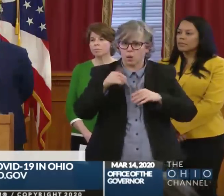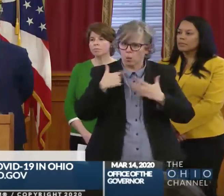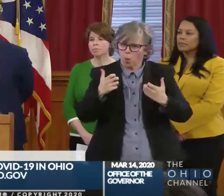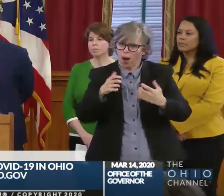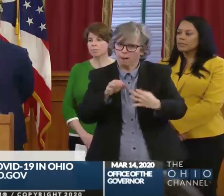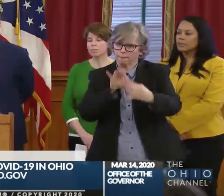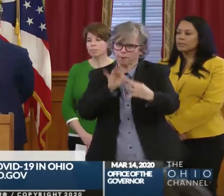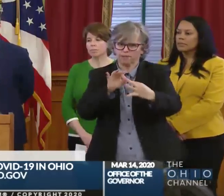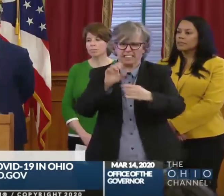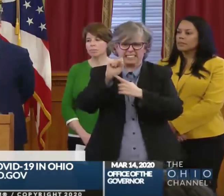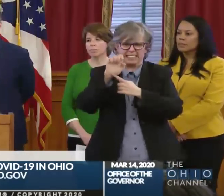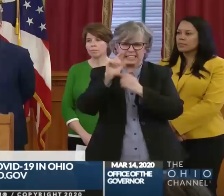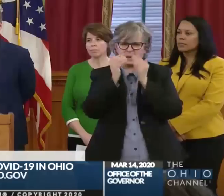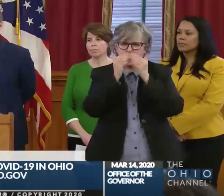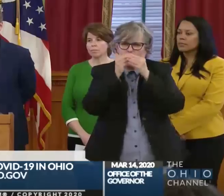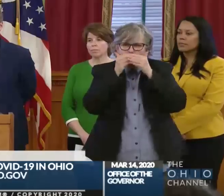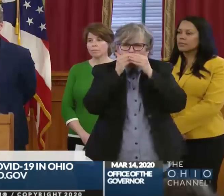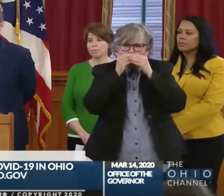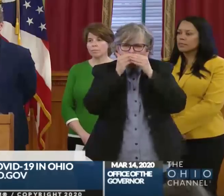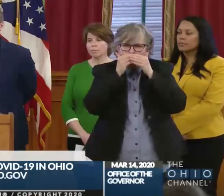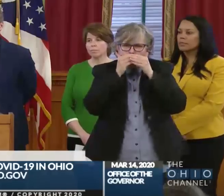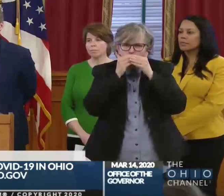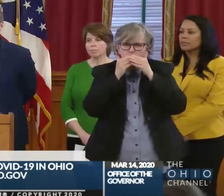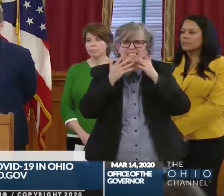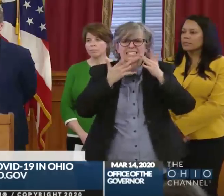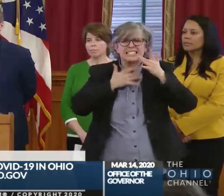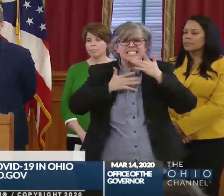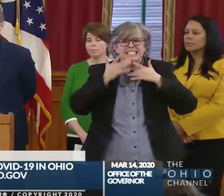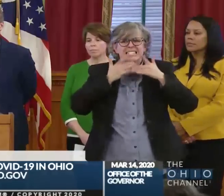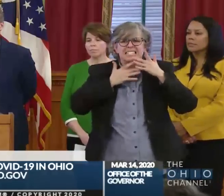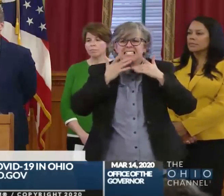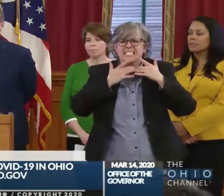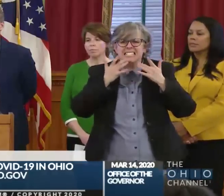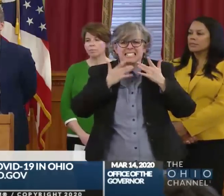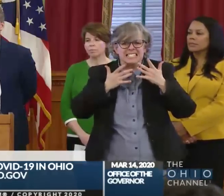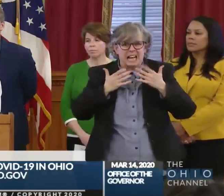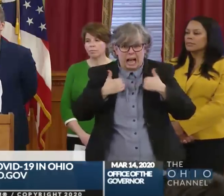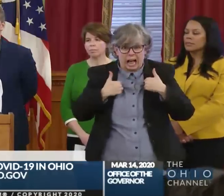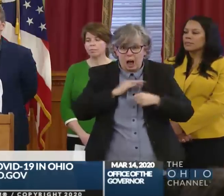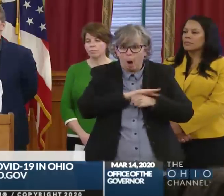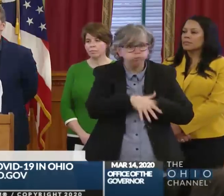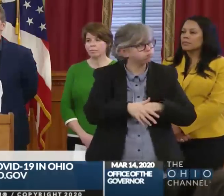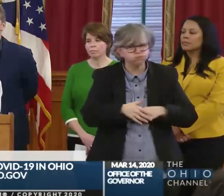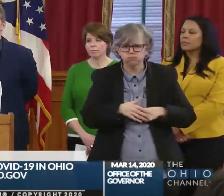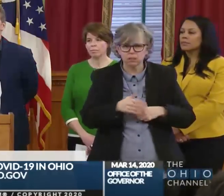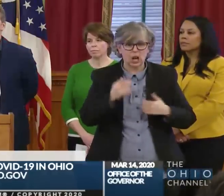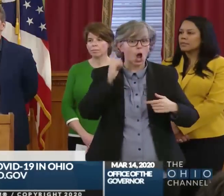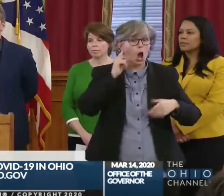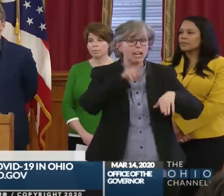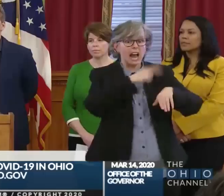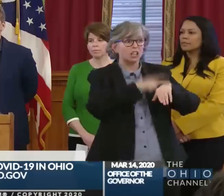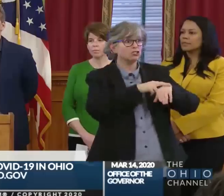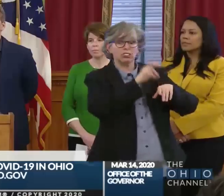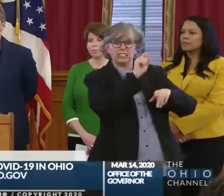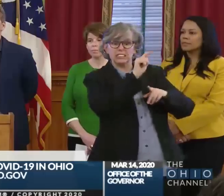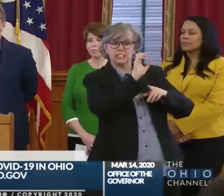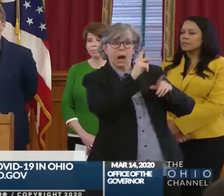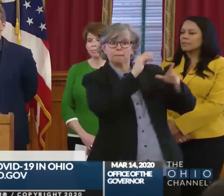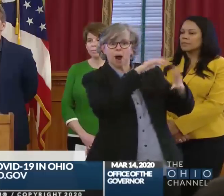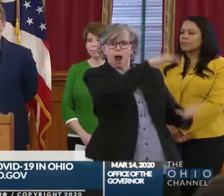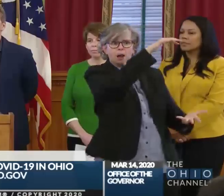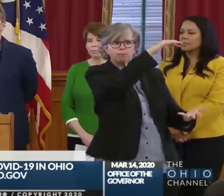We have a great shortage of these. You're hearing about a national stockpile. We have some, but the numbers are nowhere near what we will need.